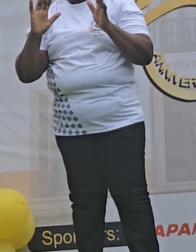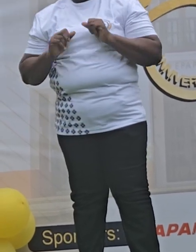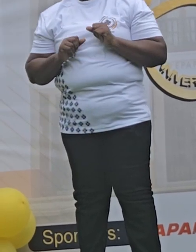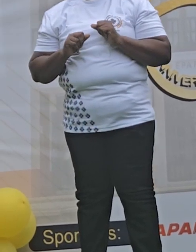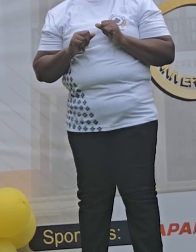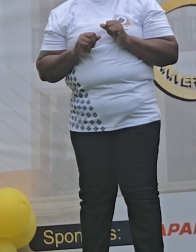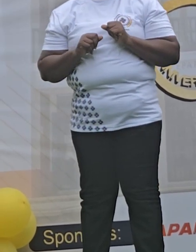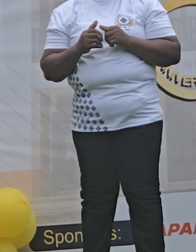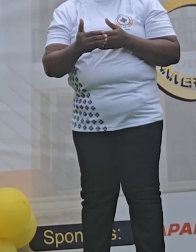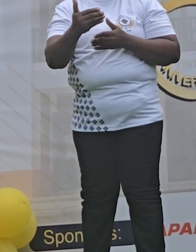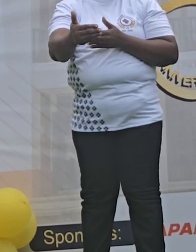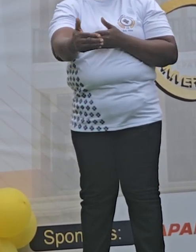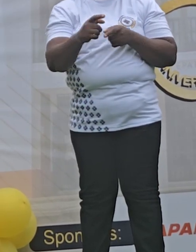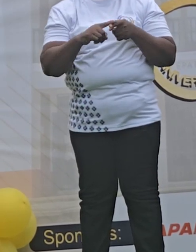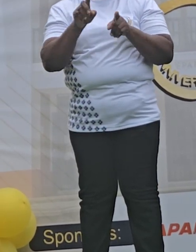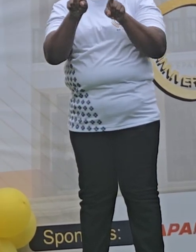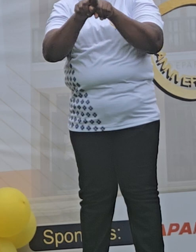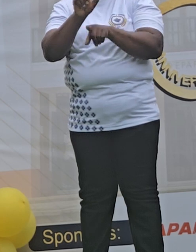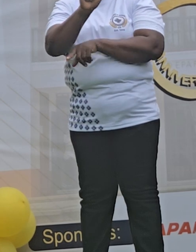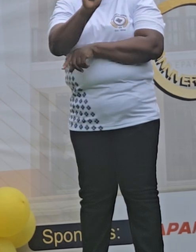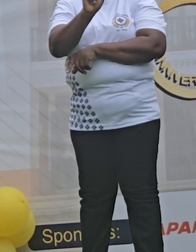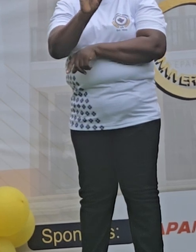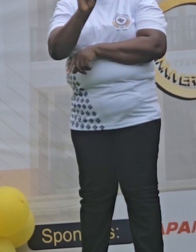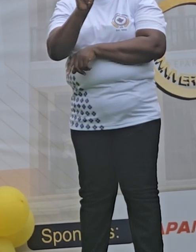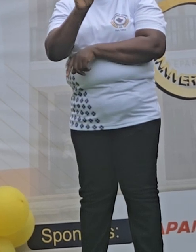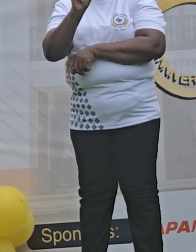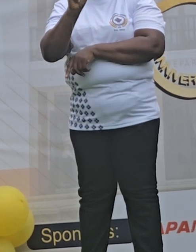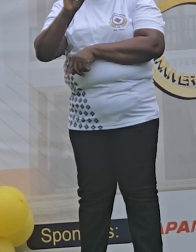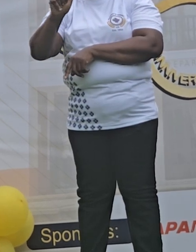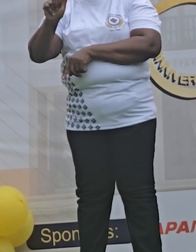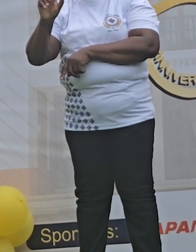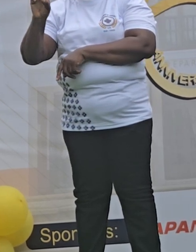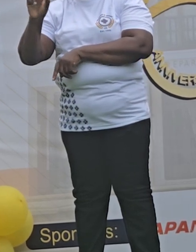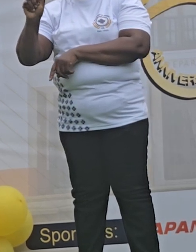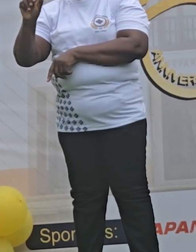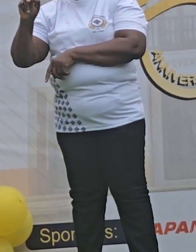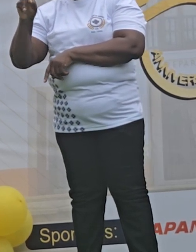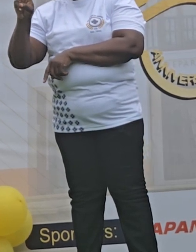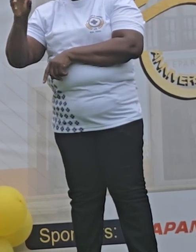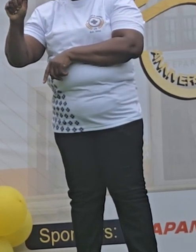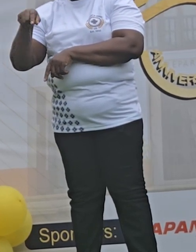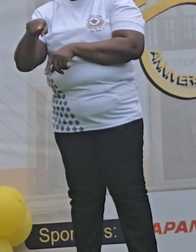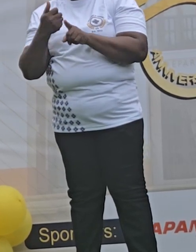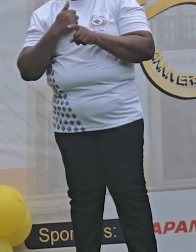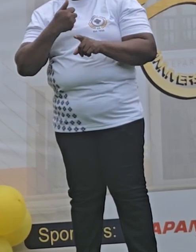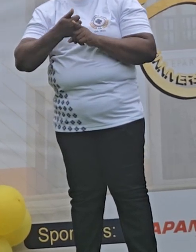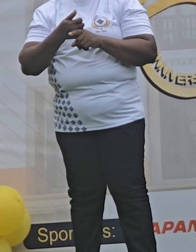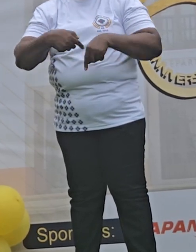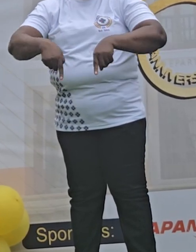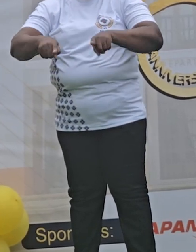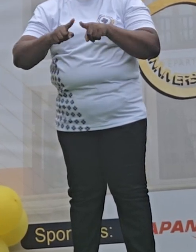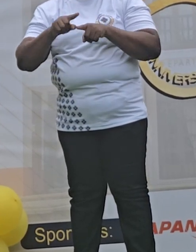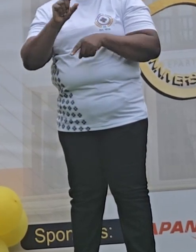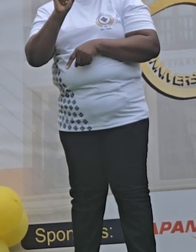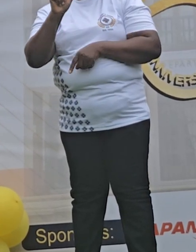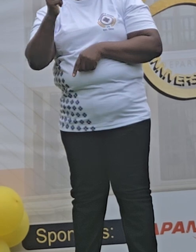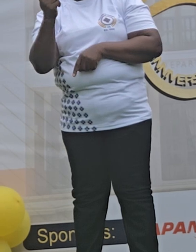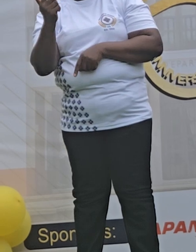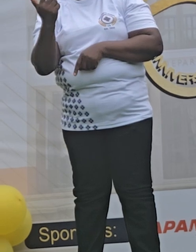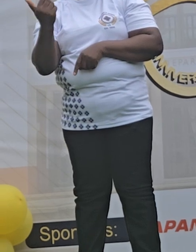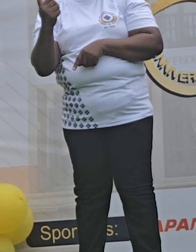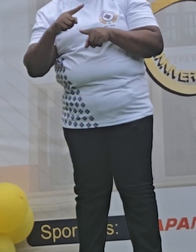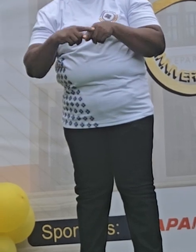Subsequently, Professor Akosia Dakwa and myself recently in 2013